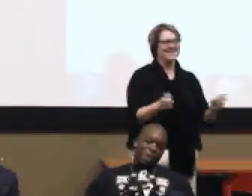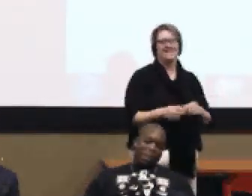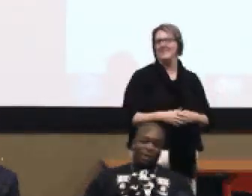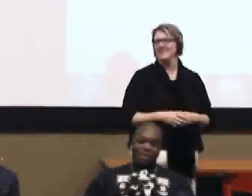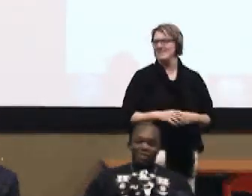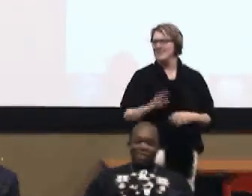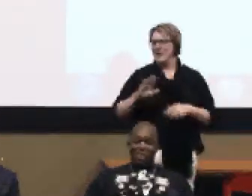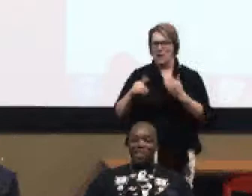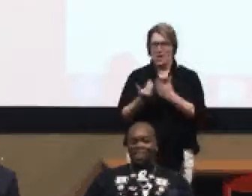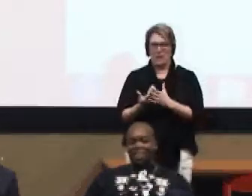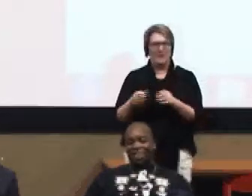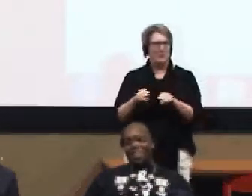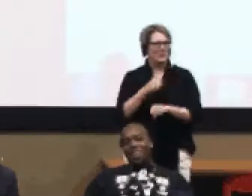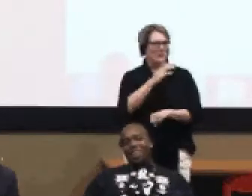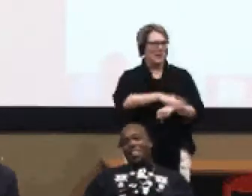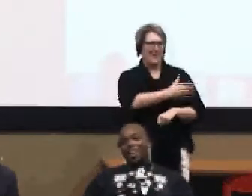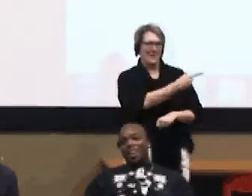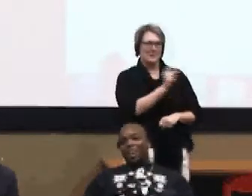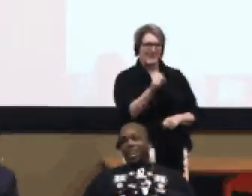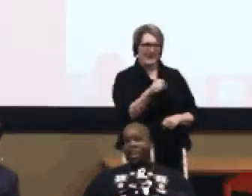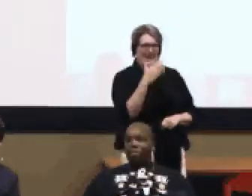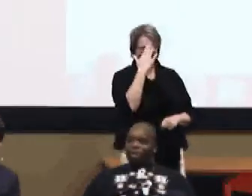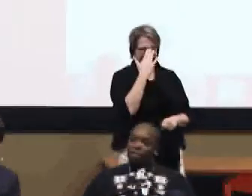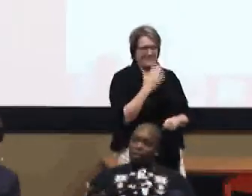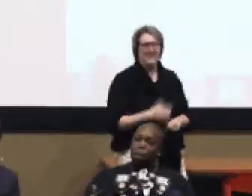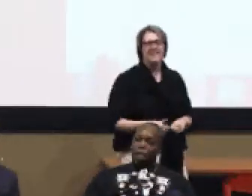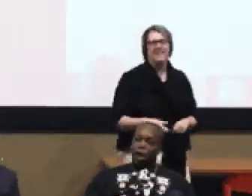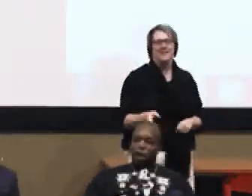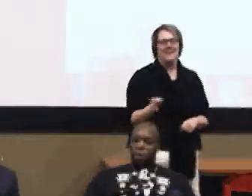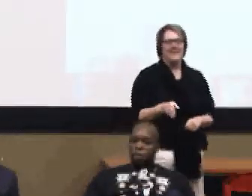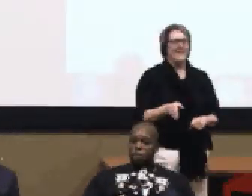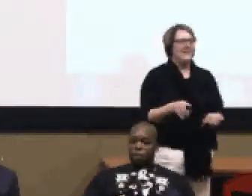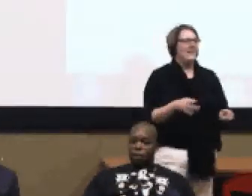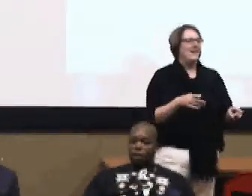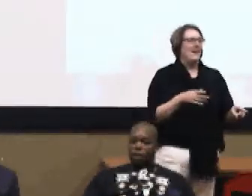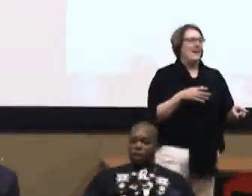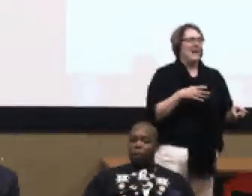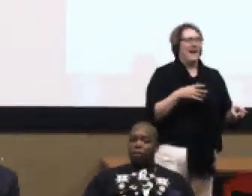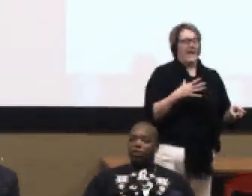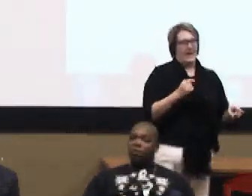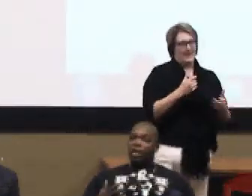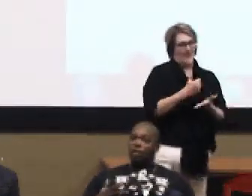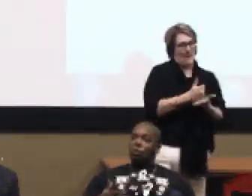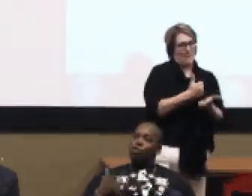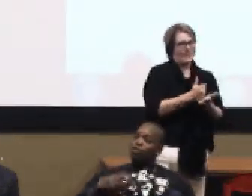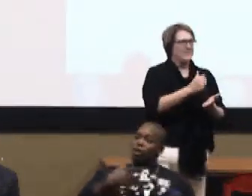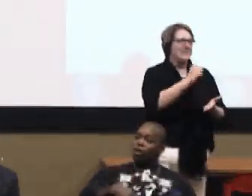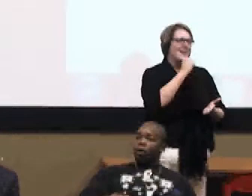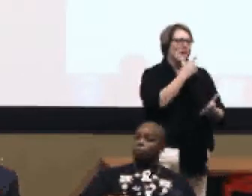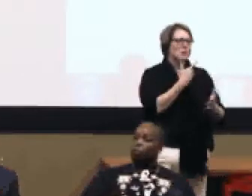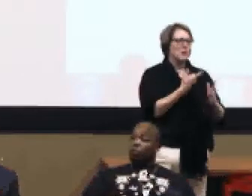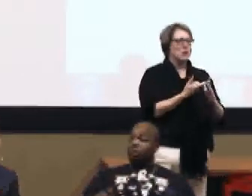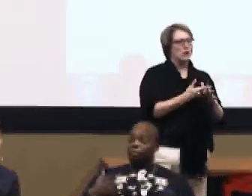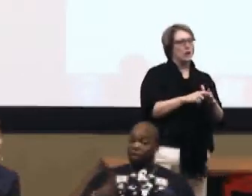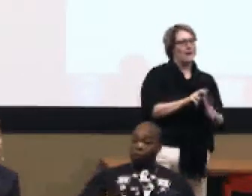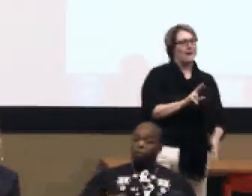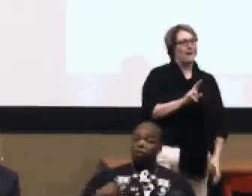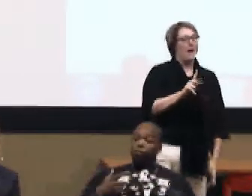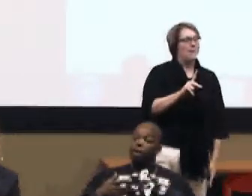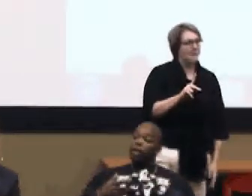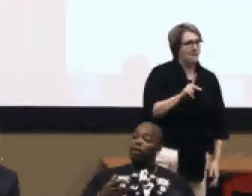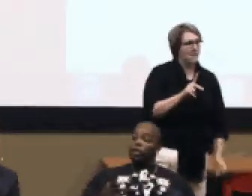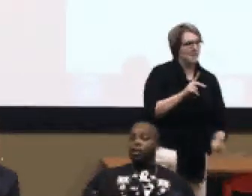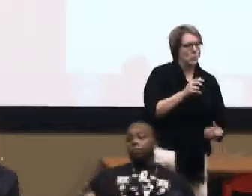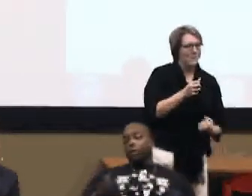All my shoes are on there, so yeah. and then helping to not so much start up, but revamp